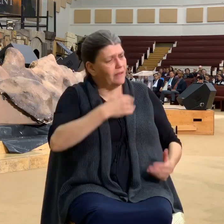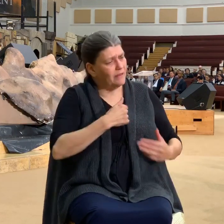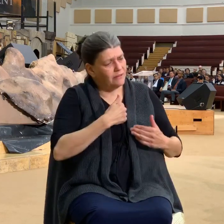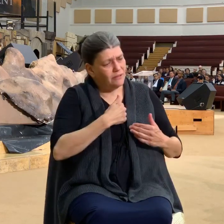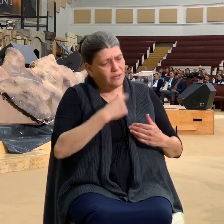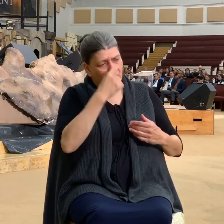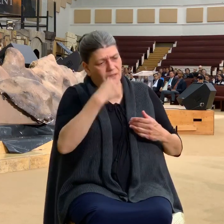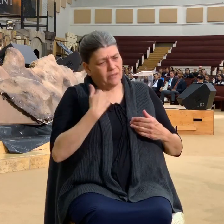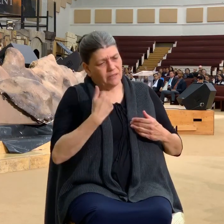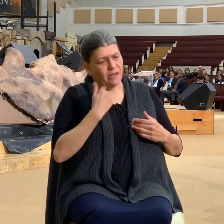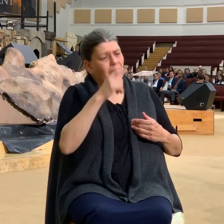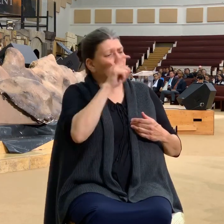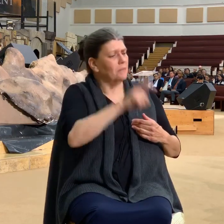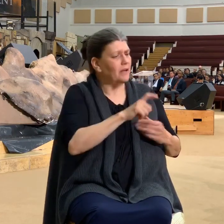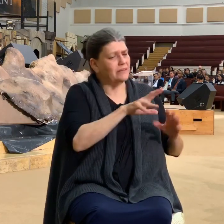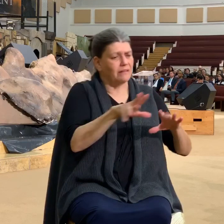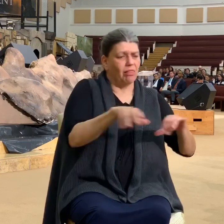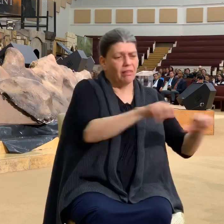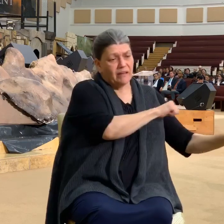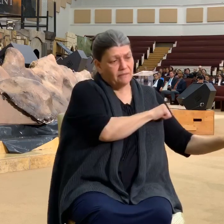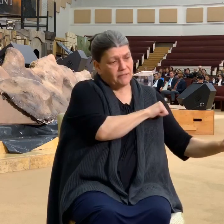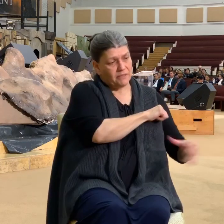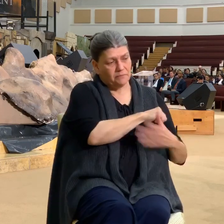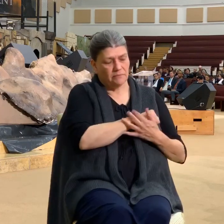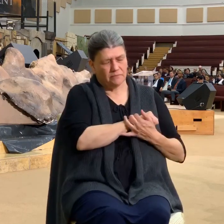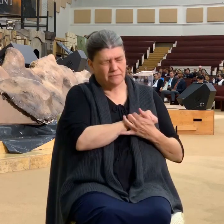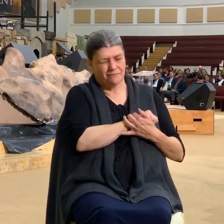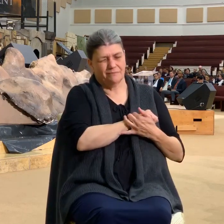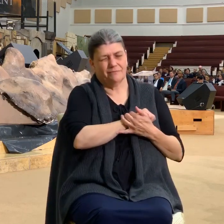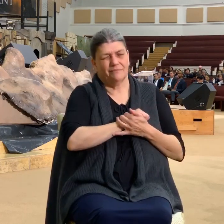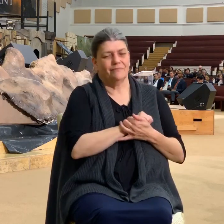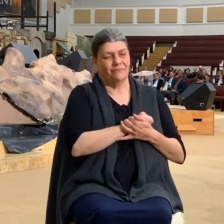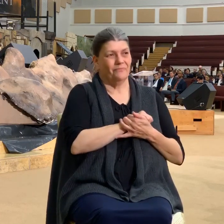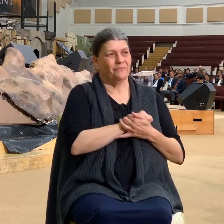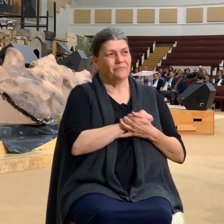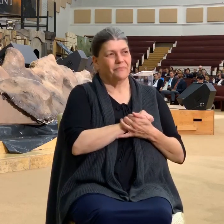to move. I've got to leave. And